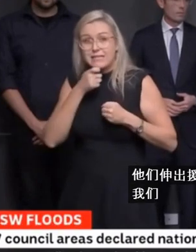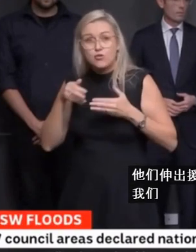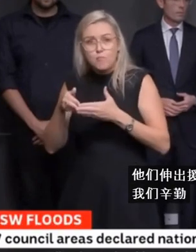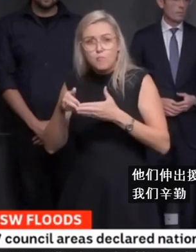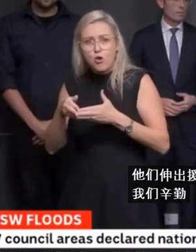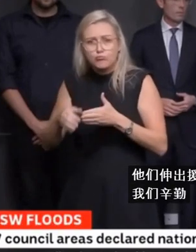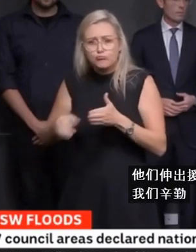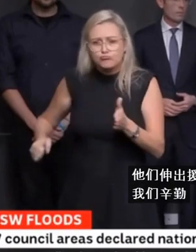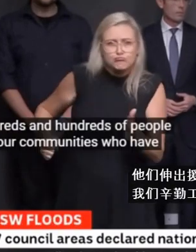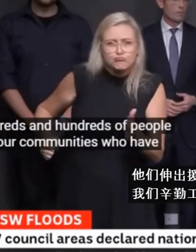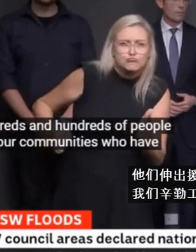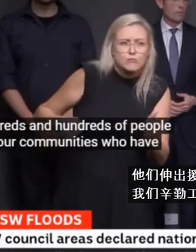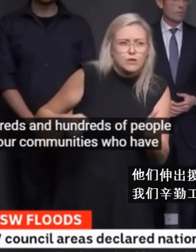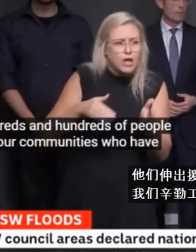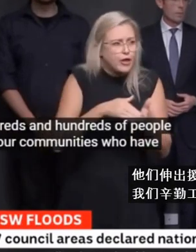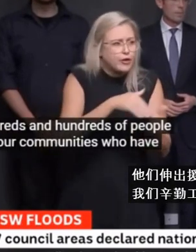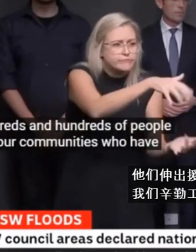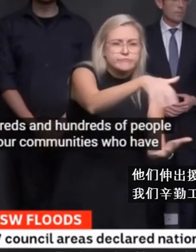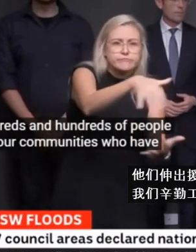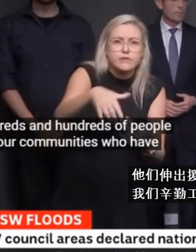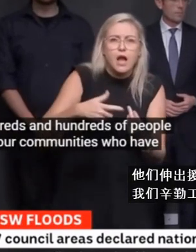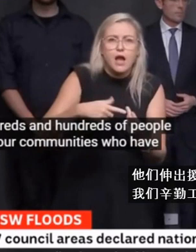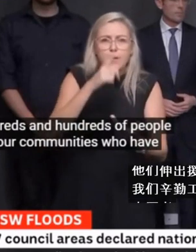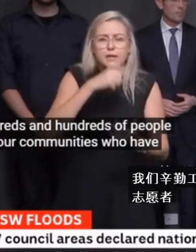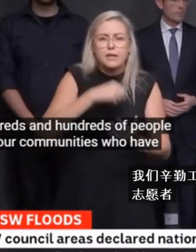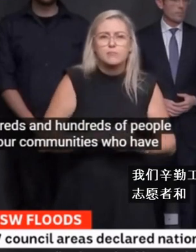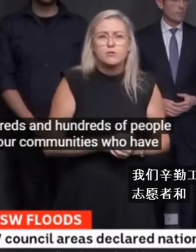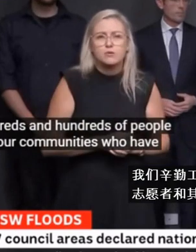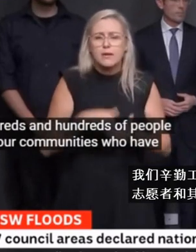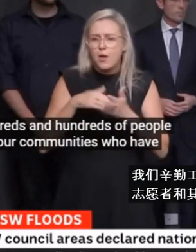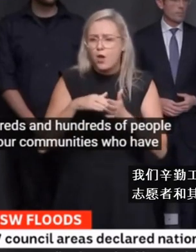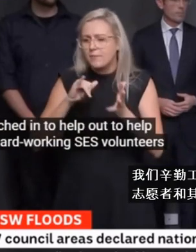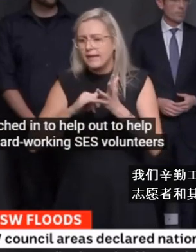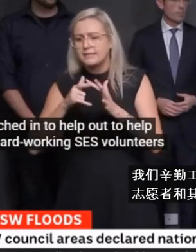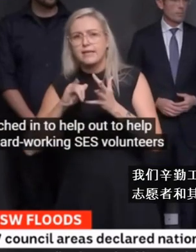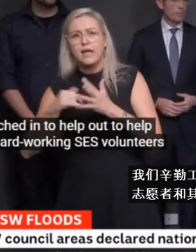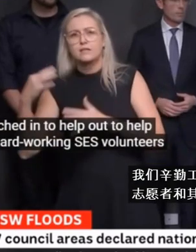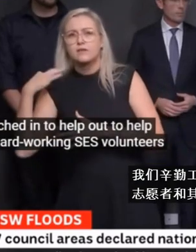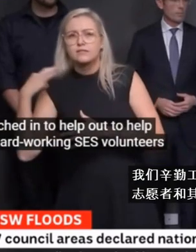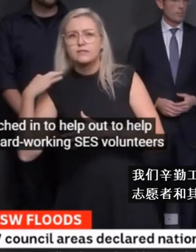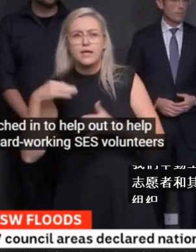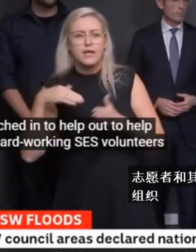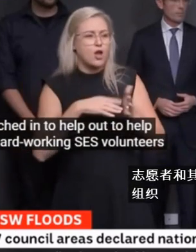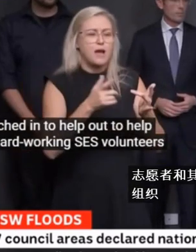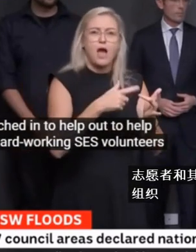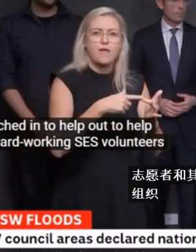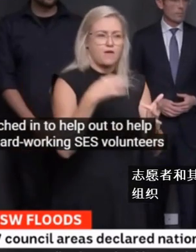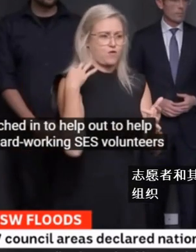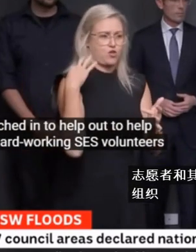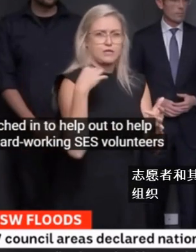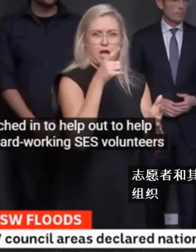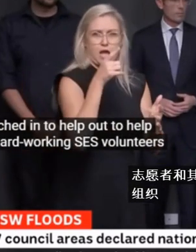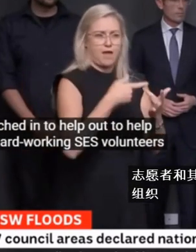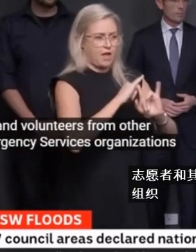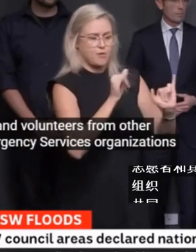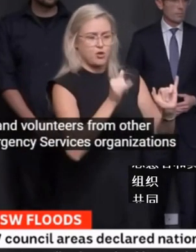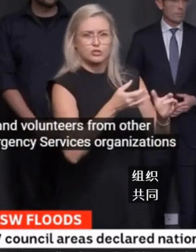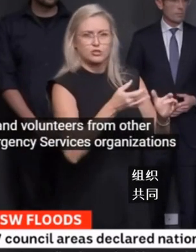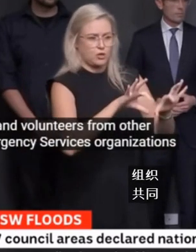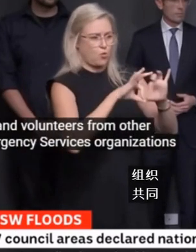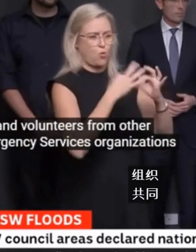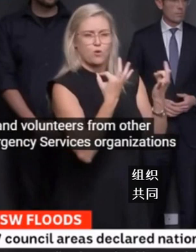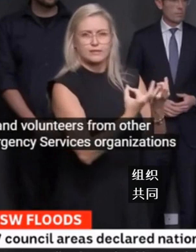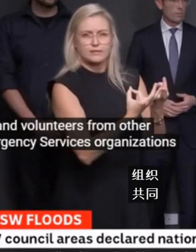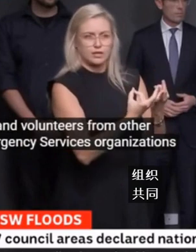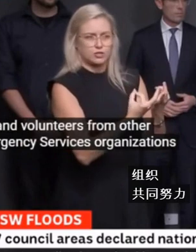our hard-working SES volunteers and volunteers from other emergency services organisations